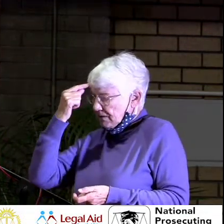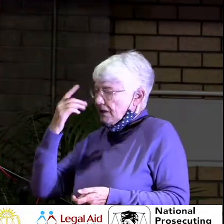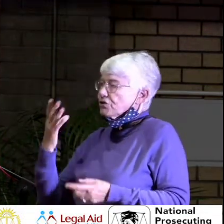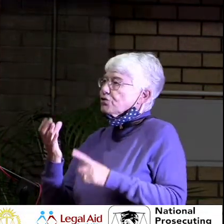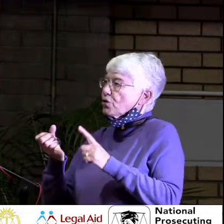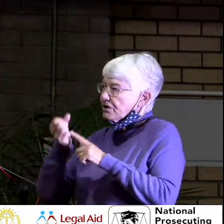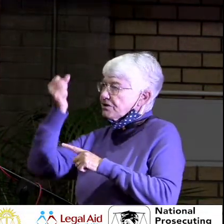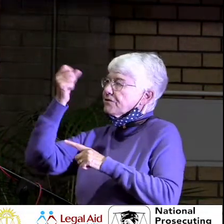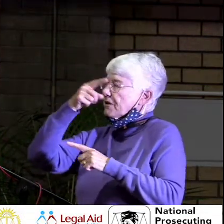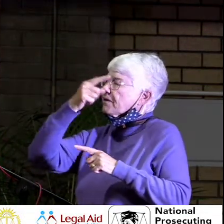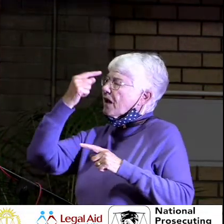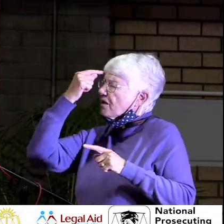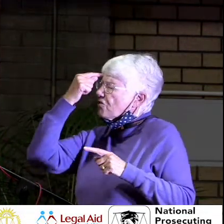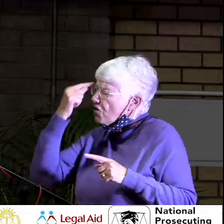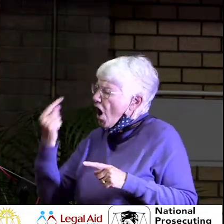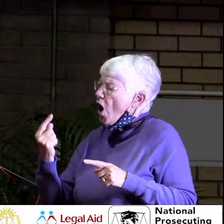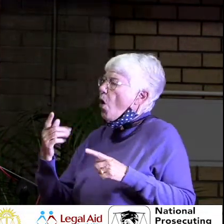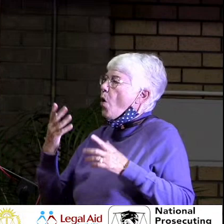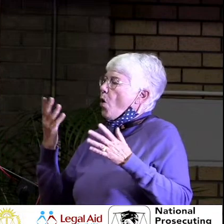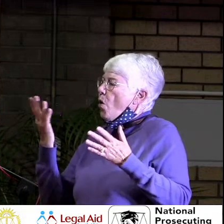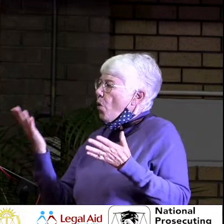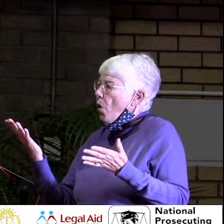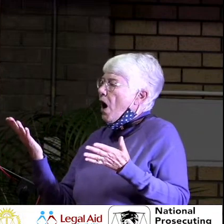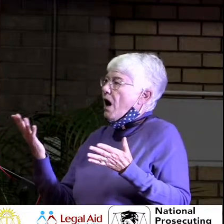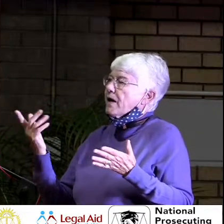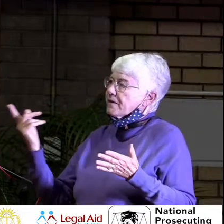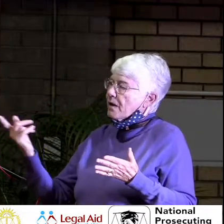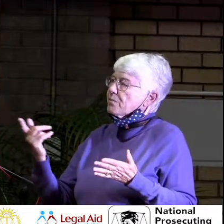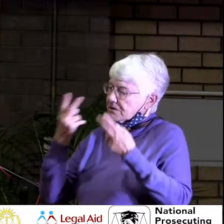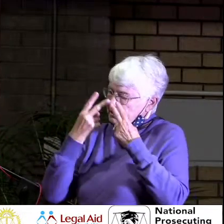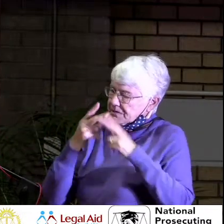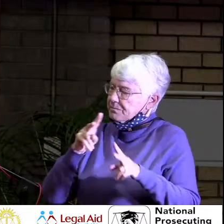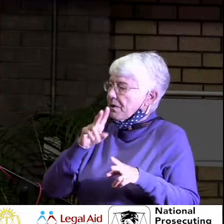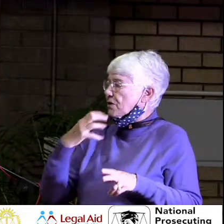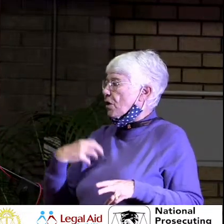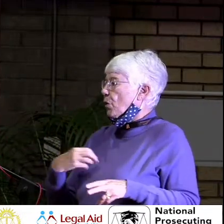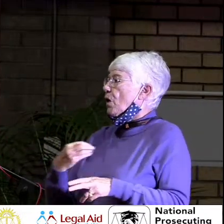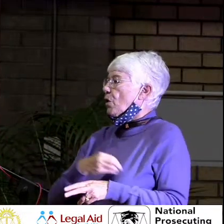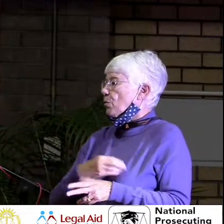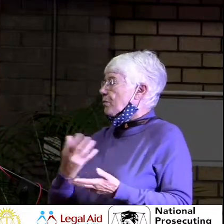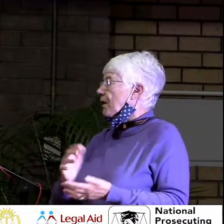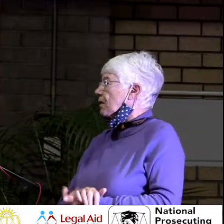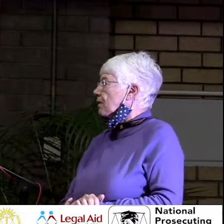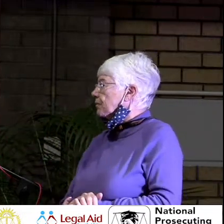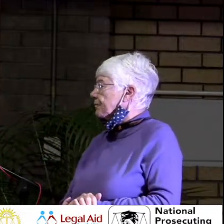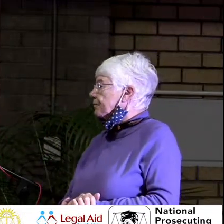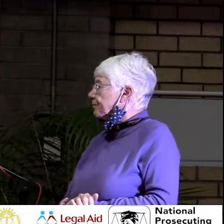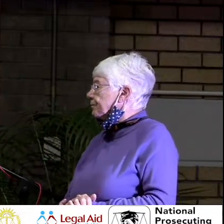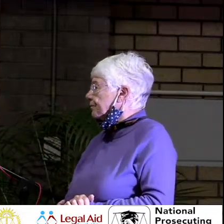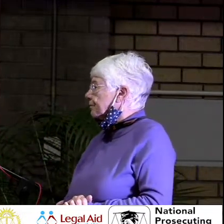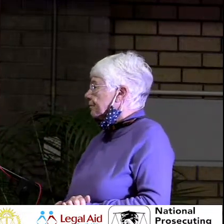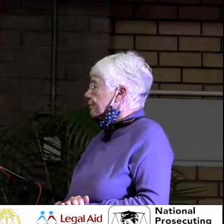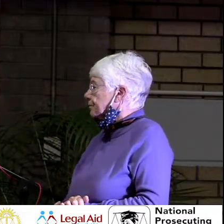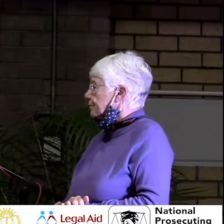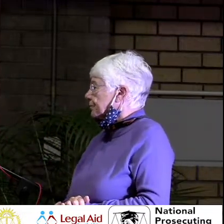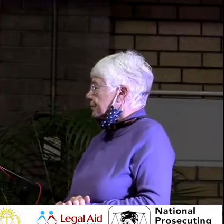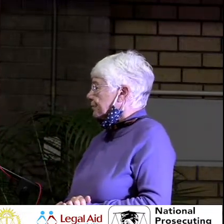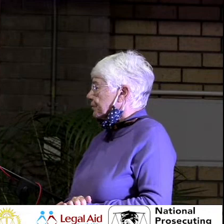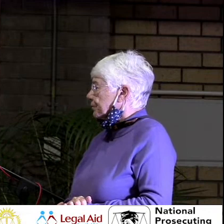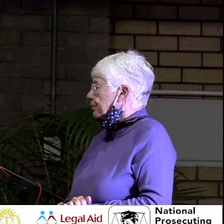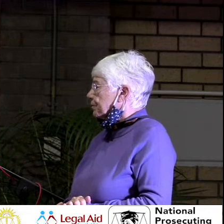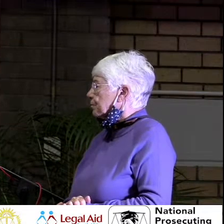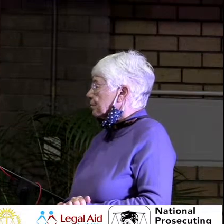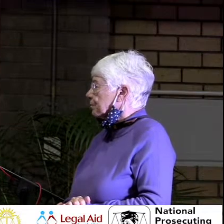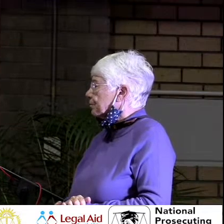through the next one. It is the substance abuse program. The substance abuse program, we have